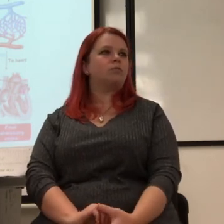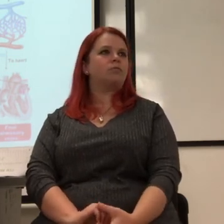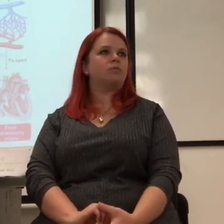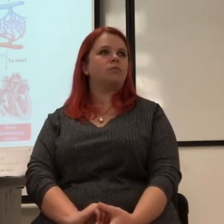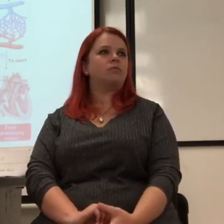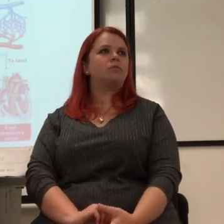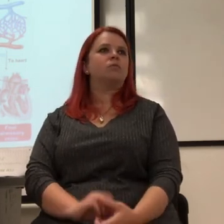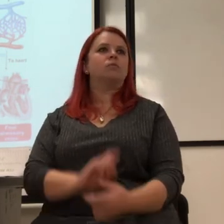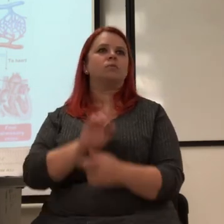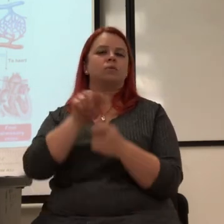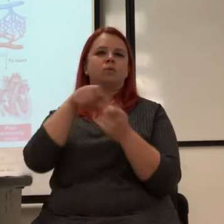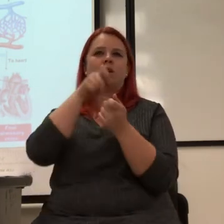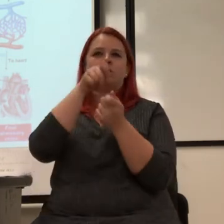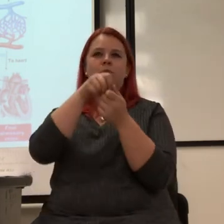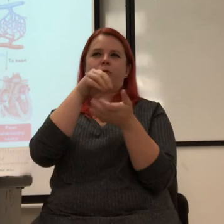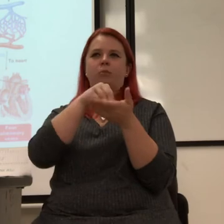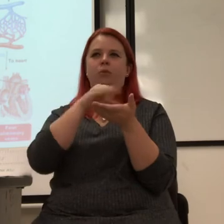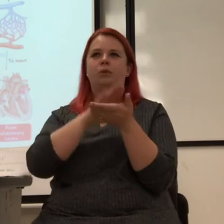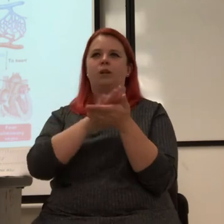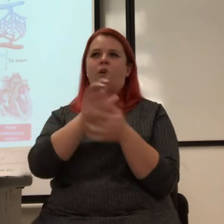I'm specifically going to put LA